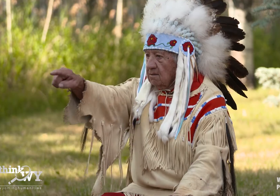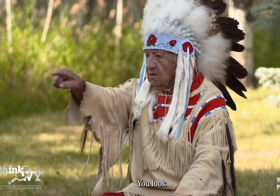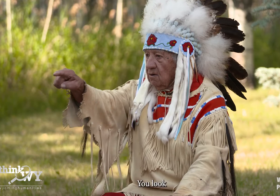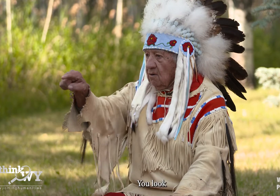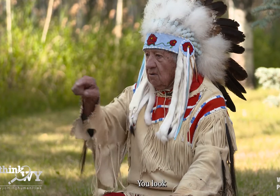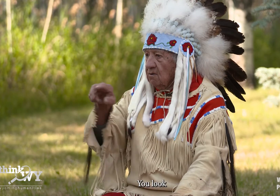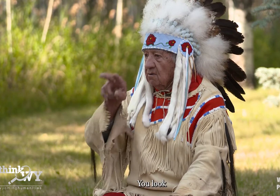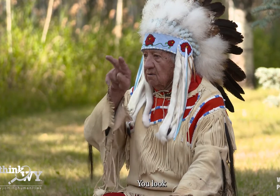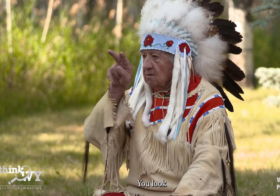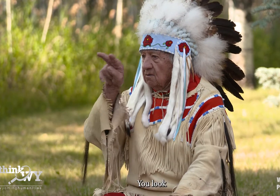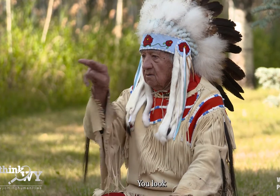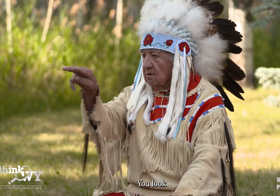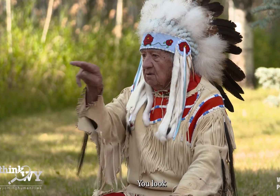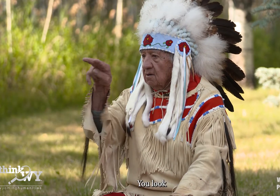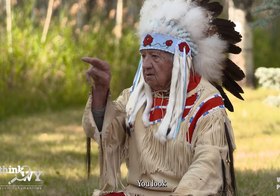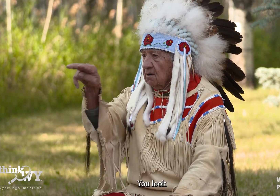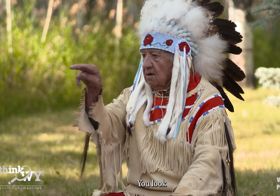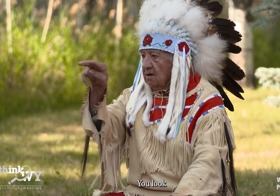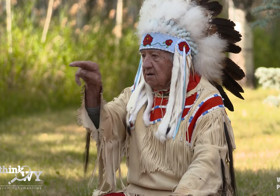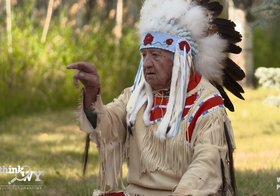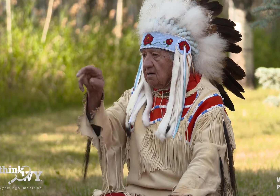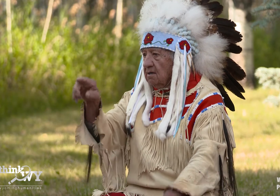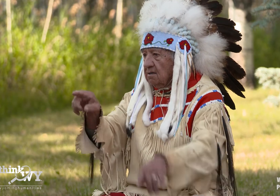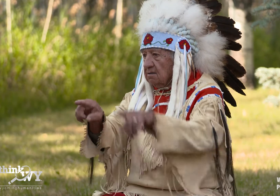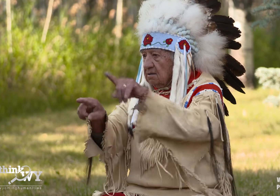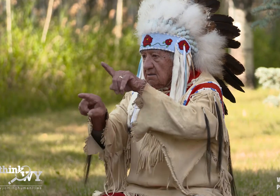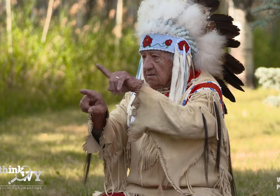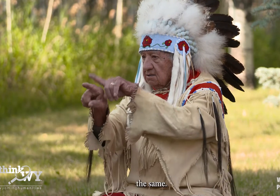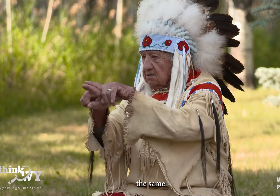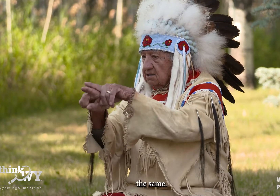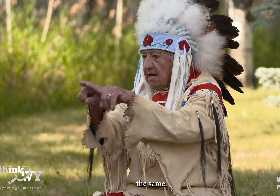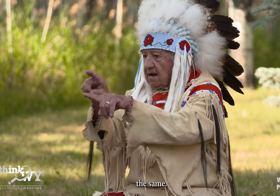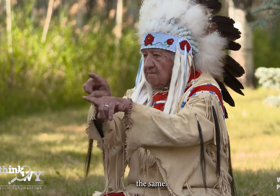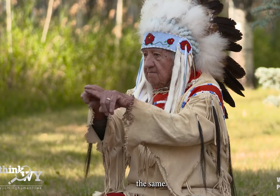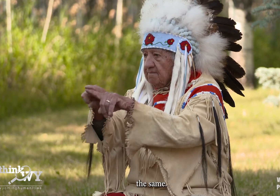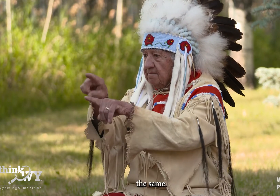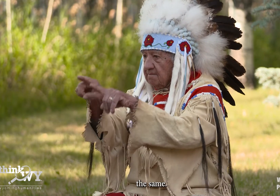You look the same